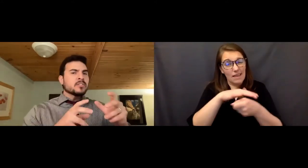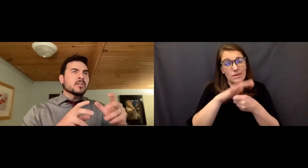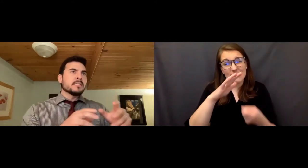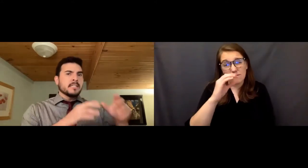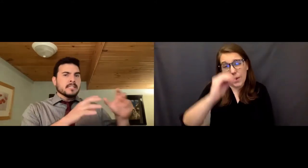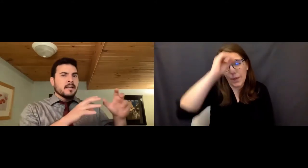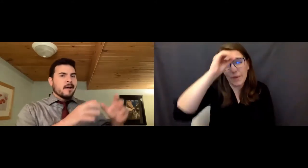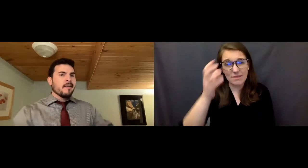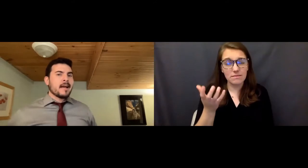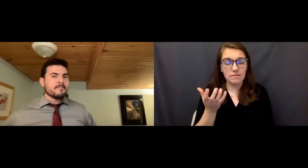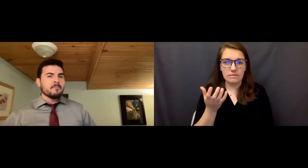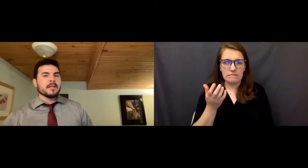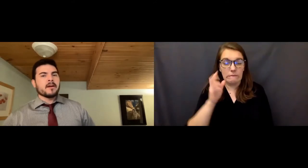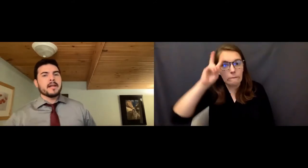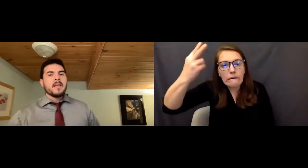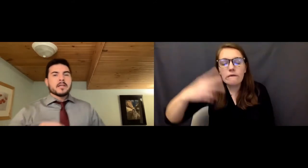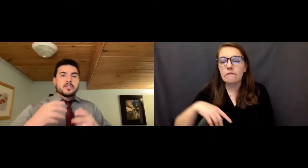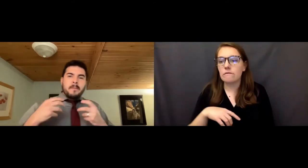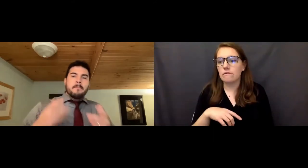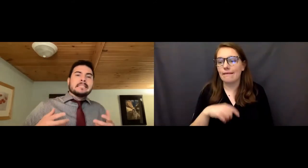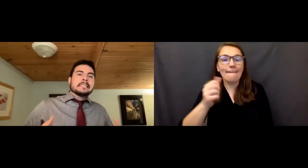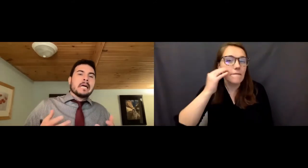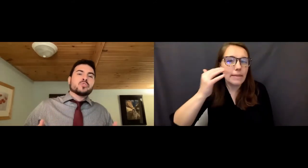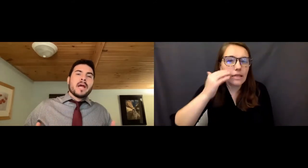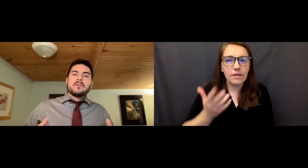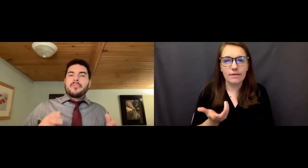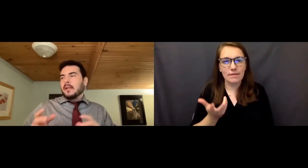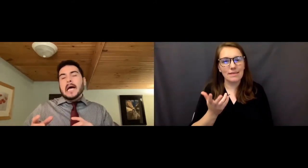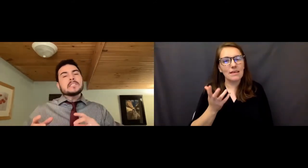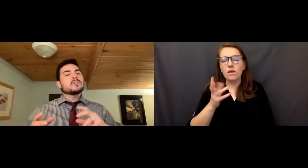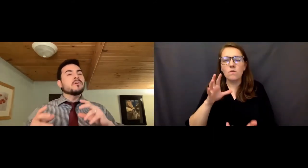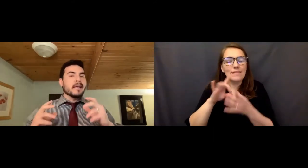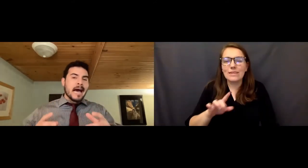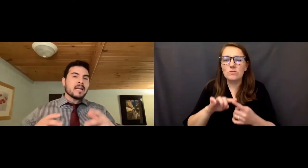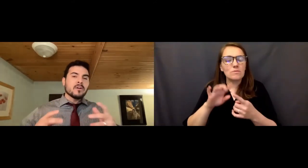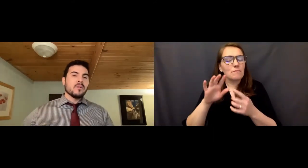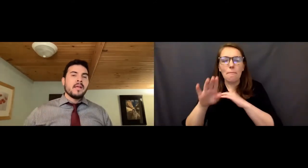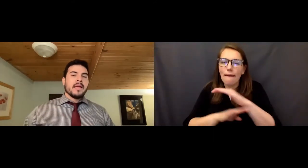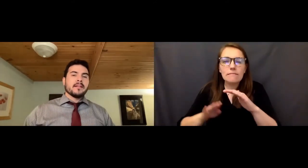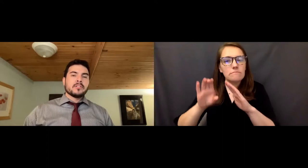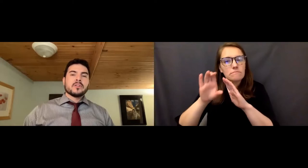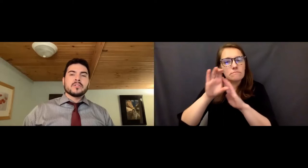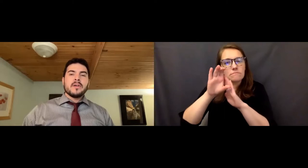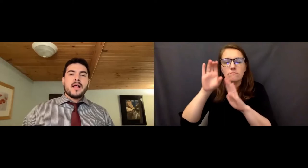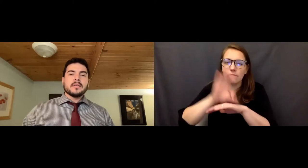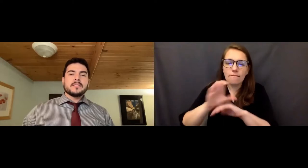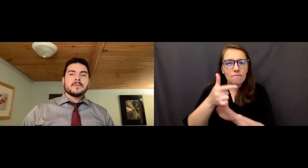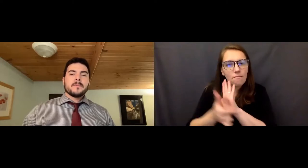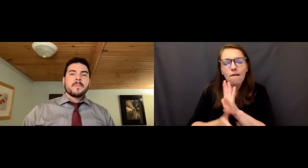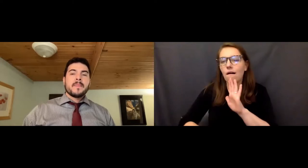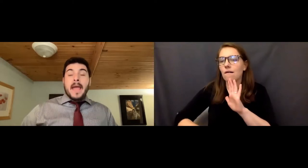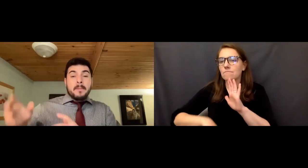misunderstandings, uncertainties, and a lack of familiarity concerning basic doctrinal, theological, canonical, and liturgical